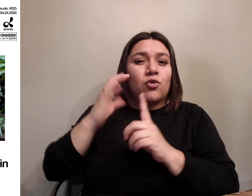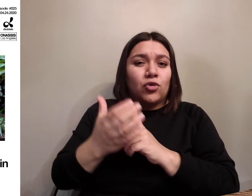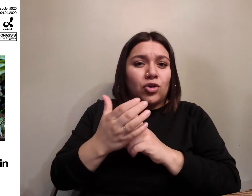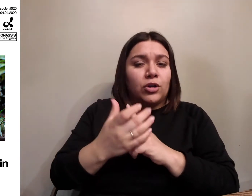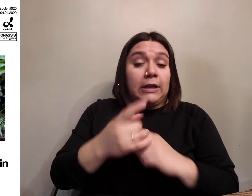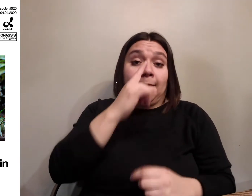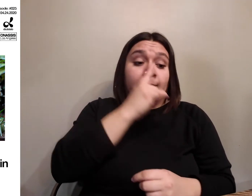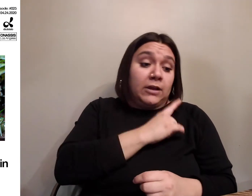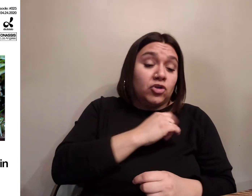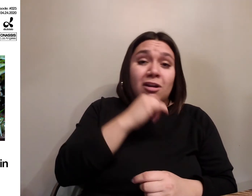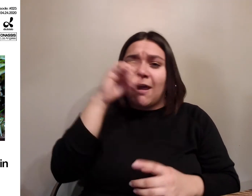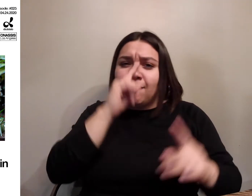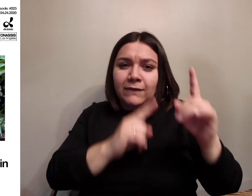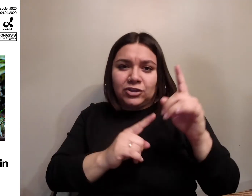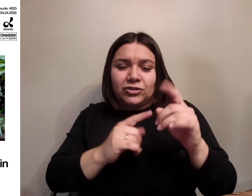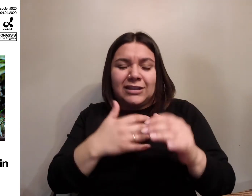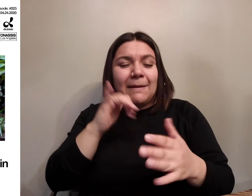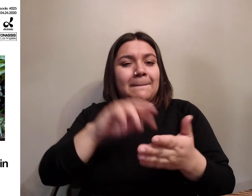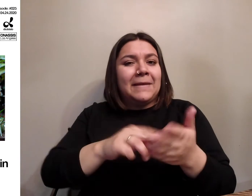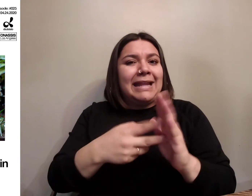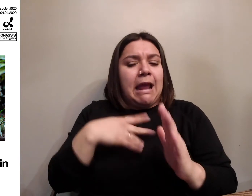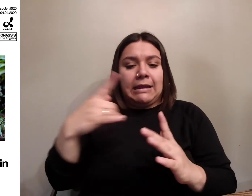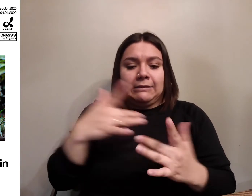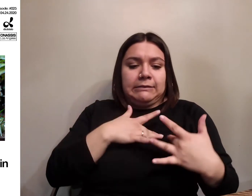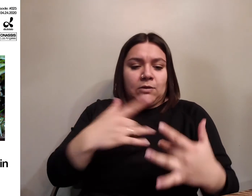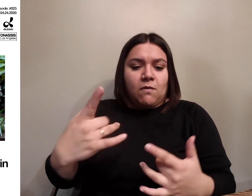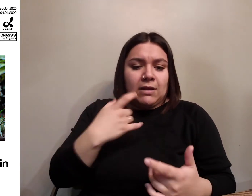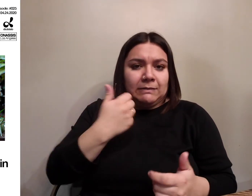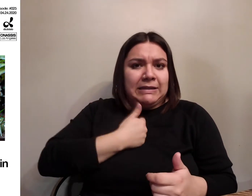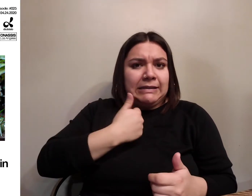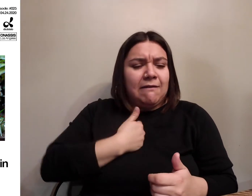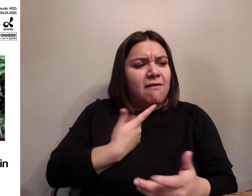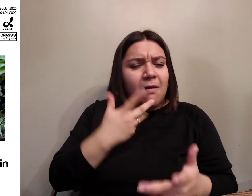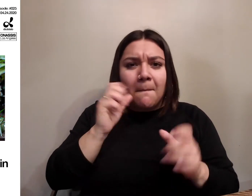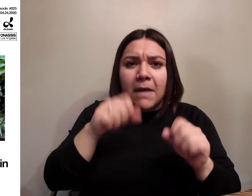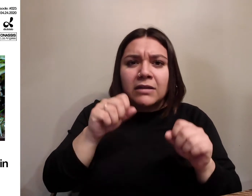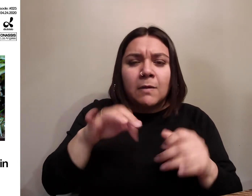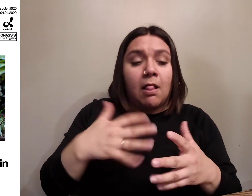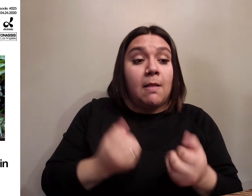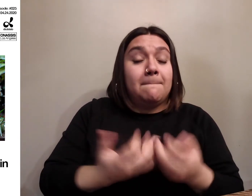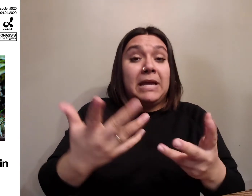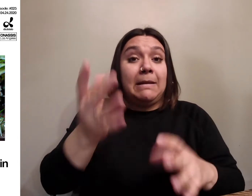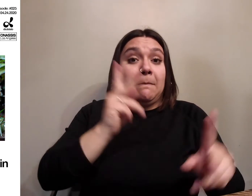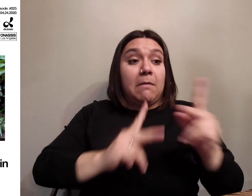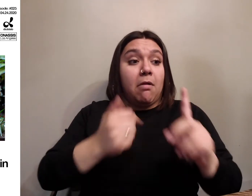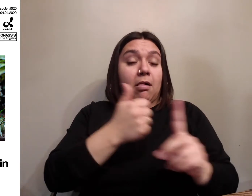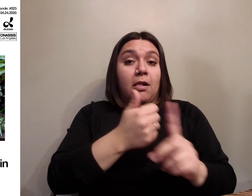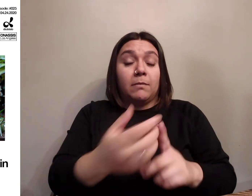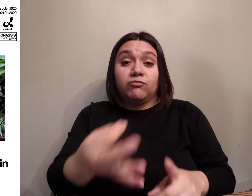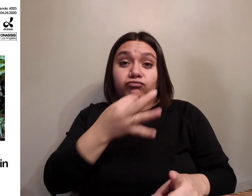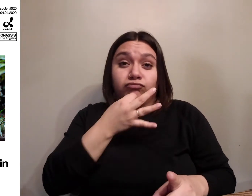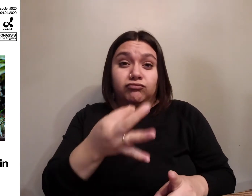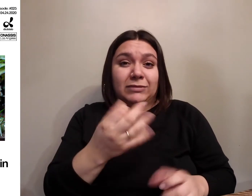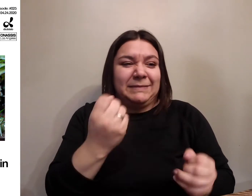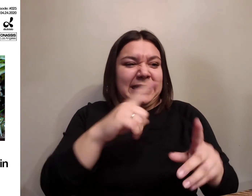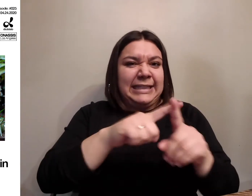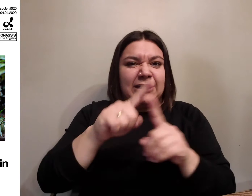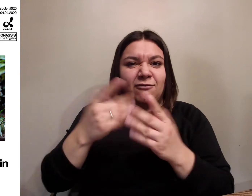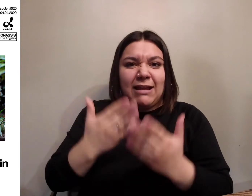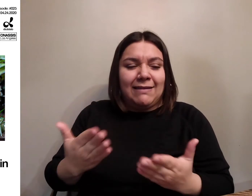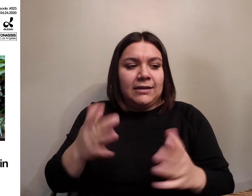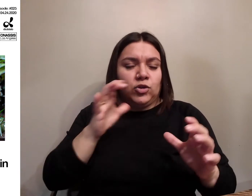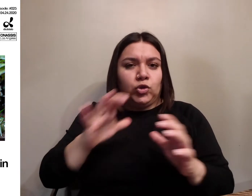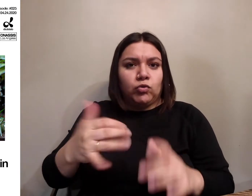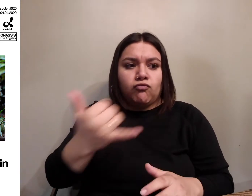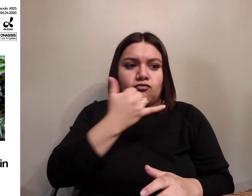crisis happened, Brexit happened, Trump happened, lots of things happened. And people who know their fields very well did not see